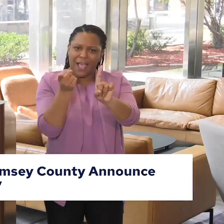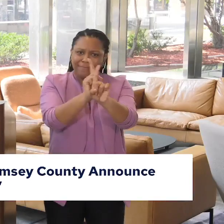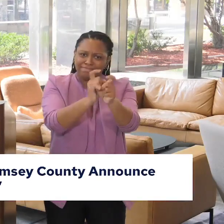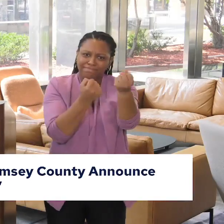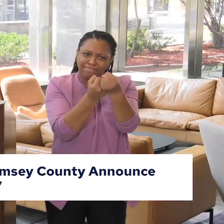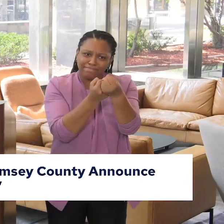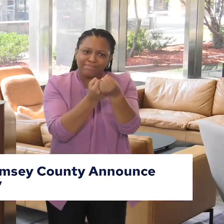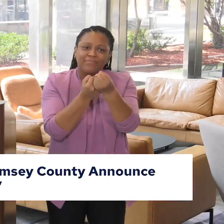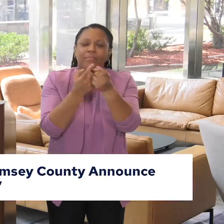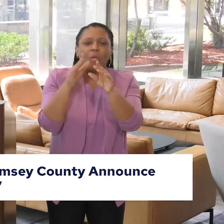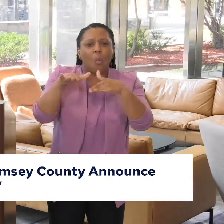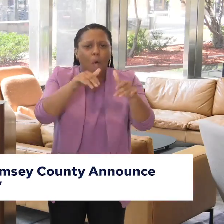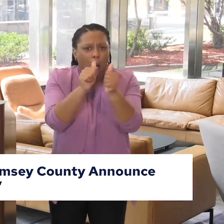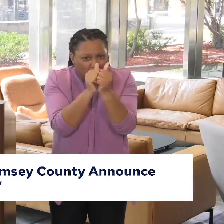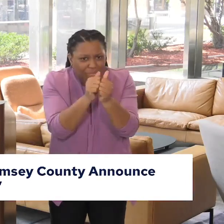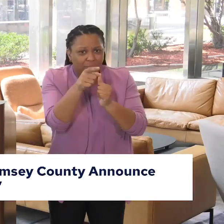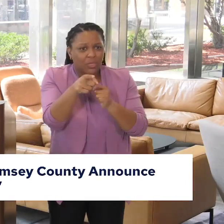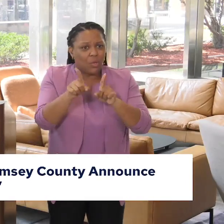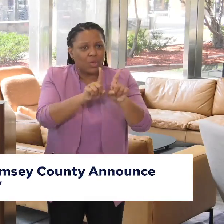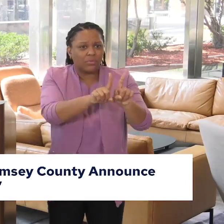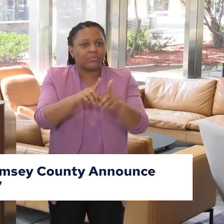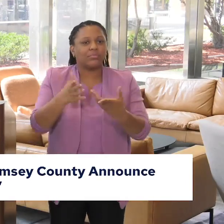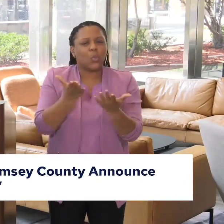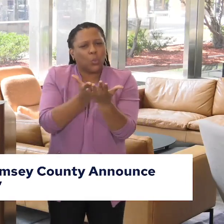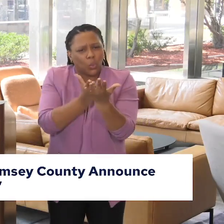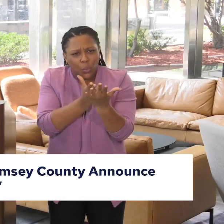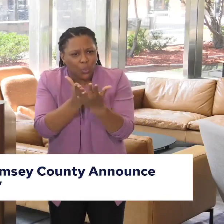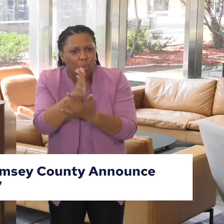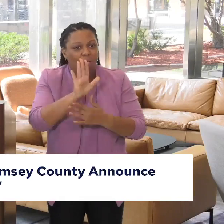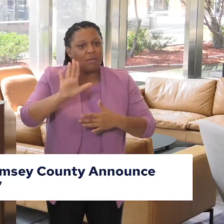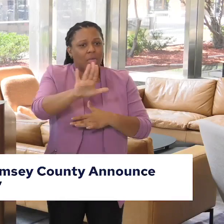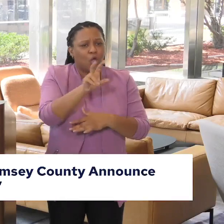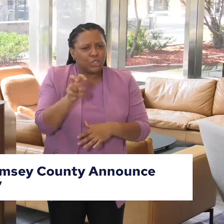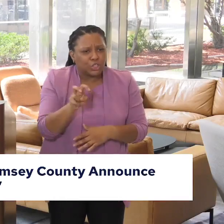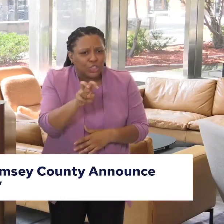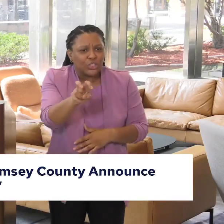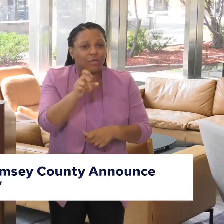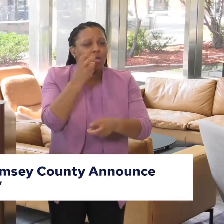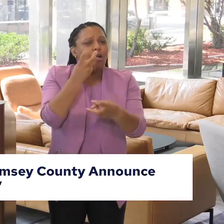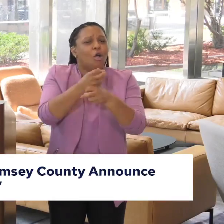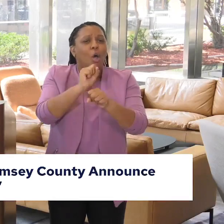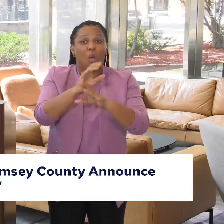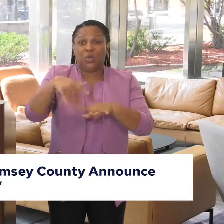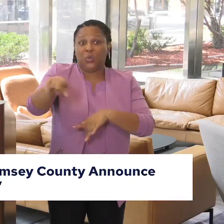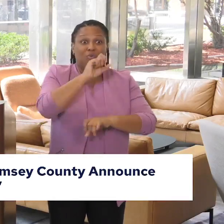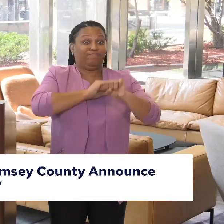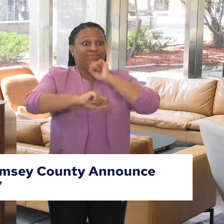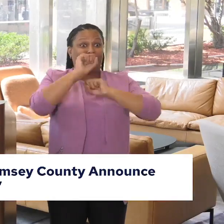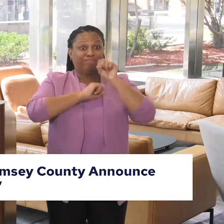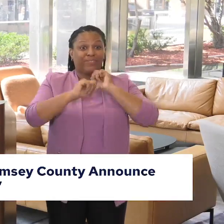is really hard. To the youth in the room, give yourselves a pat on the back for speaking up.